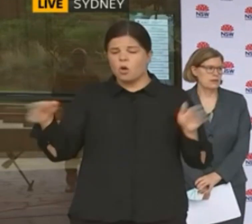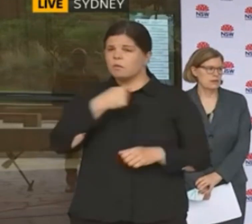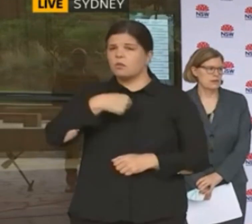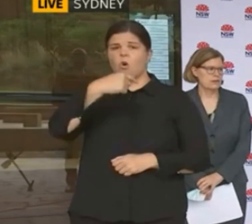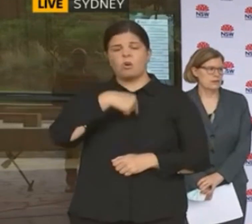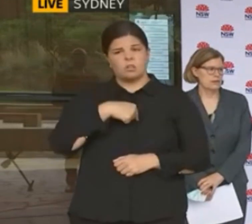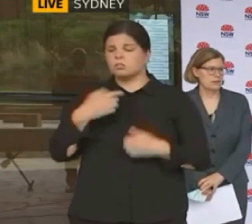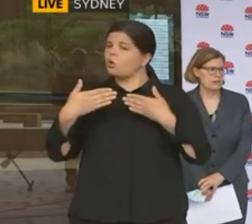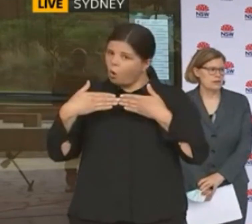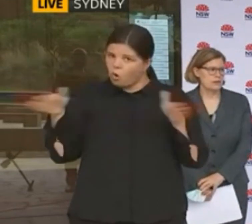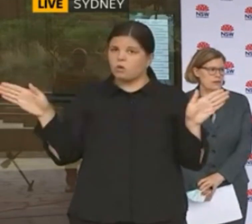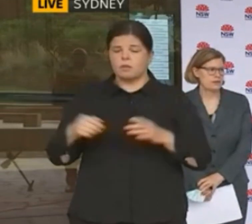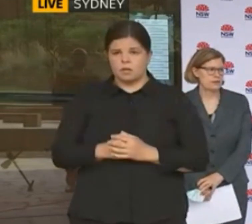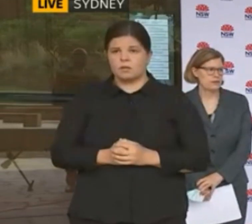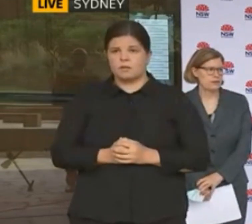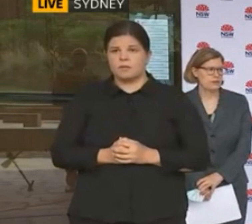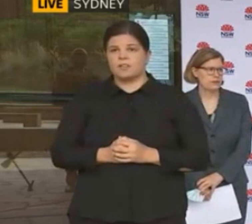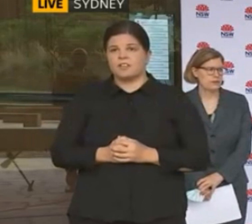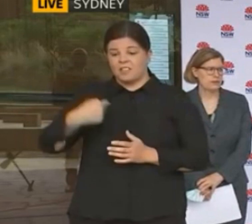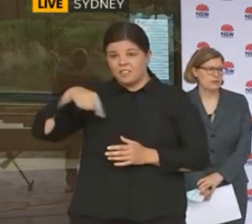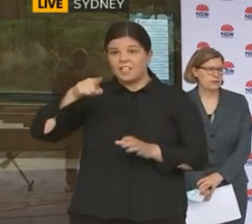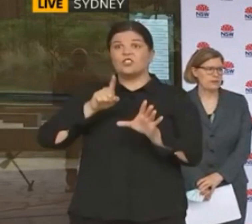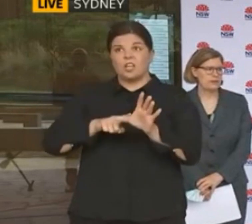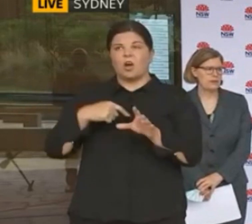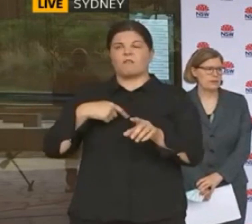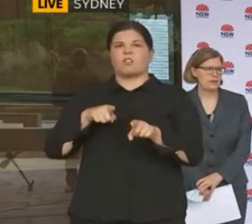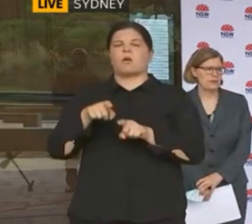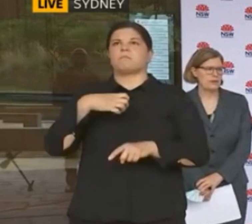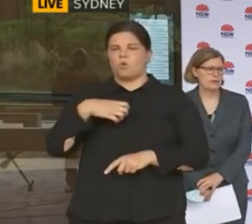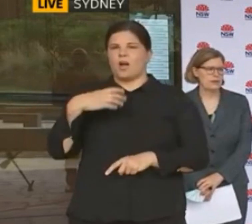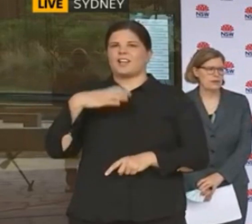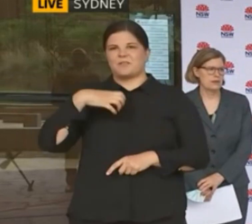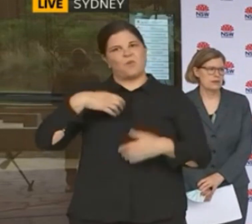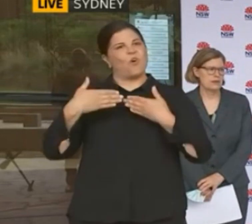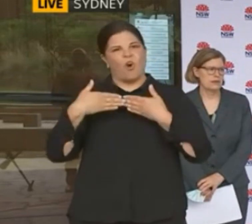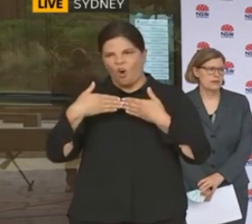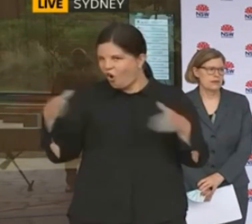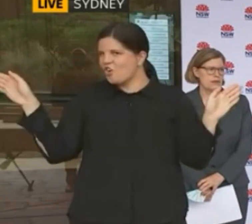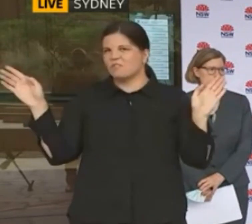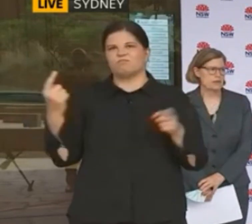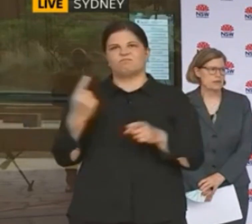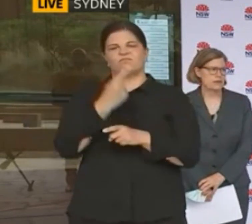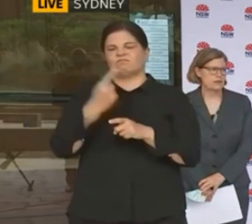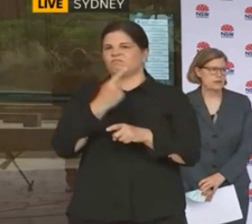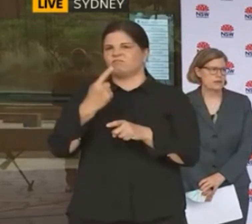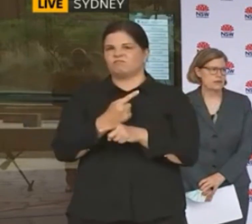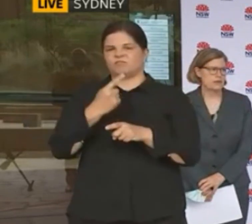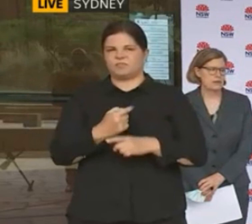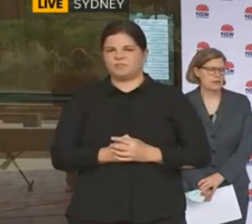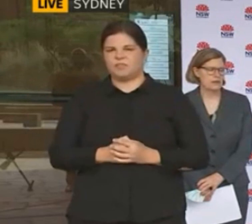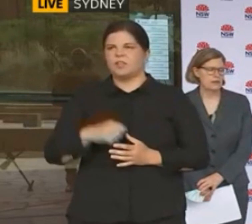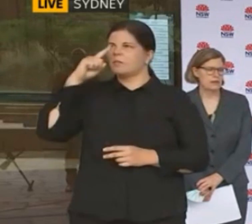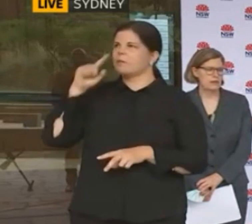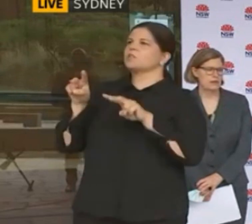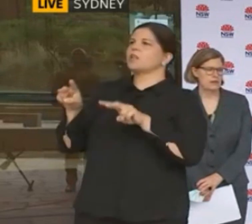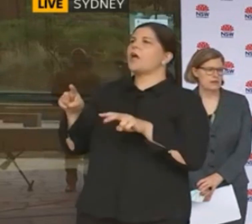of the many things I've learnt during the pandemic is to be as open and as direct with the public as possible in relation to what we're experiencing, because providing the public